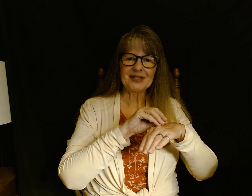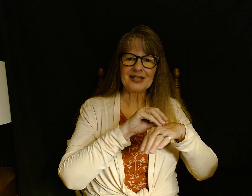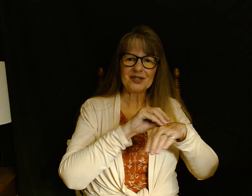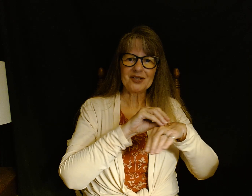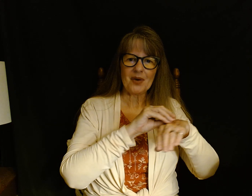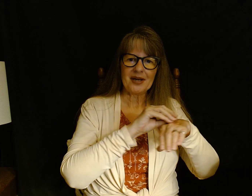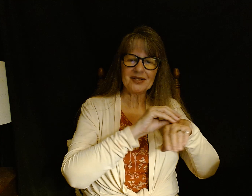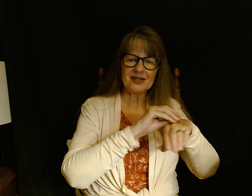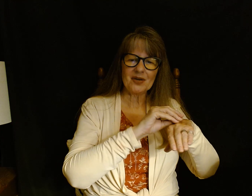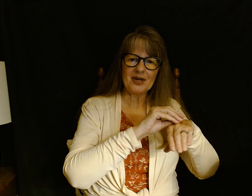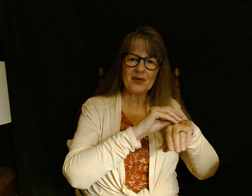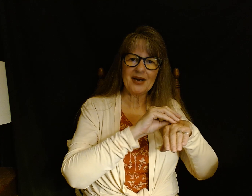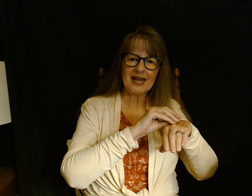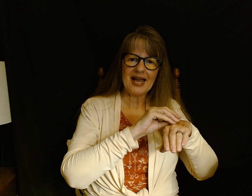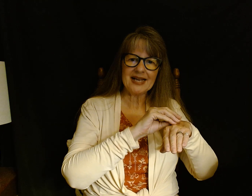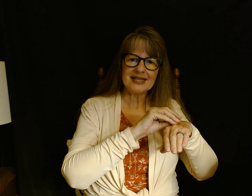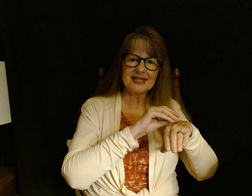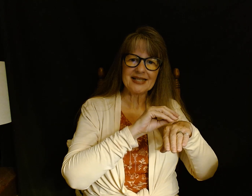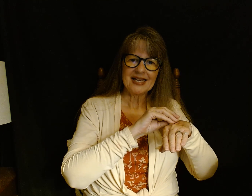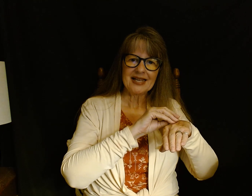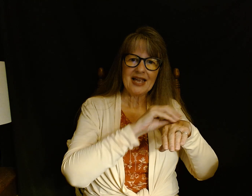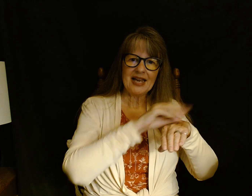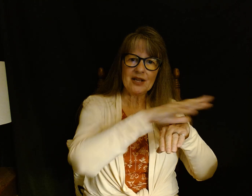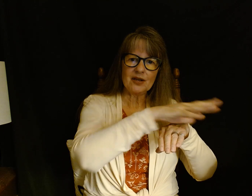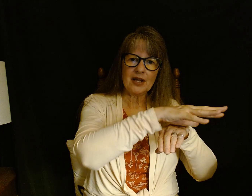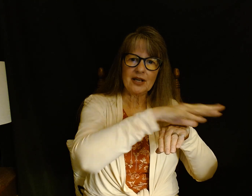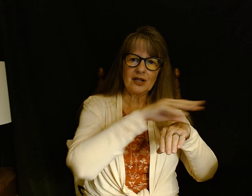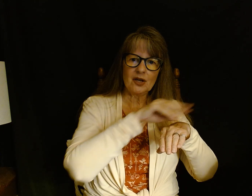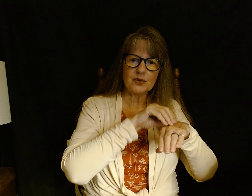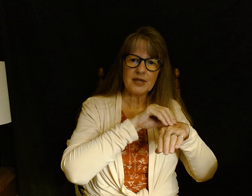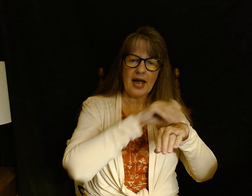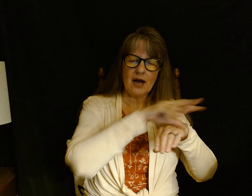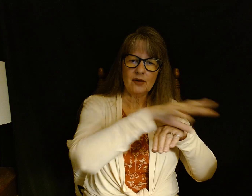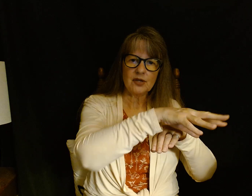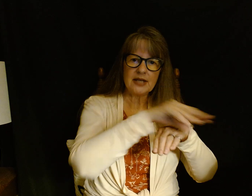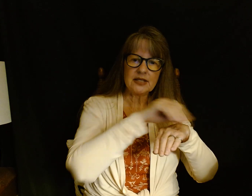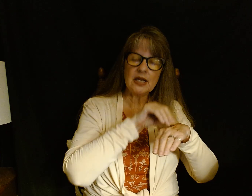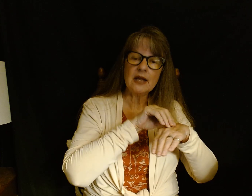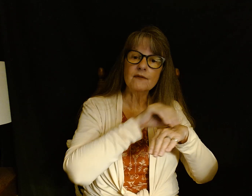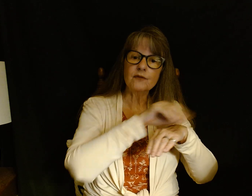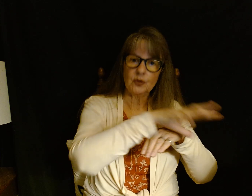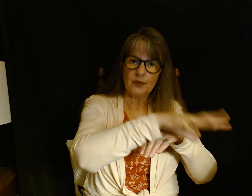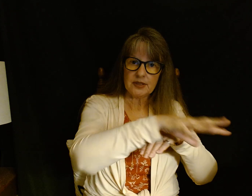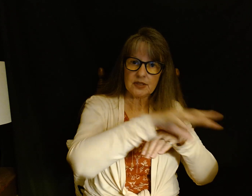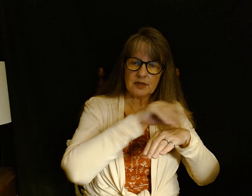it's white. So anyway, it has, and it goes out as an influence.